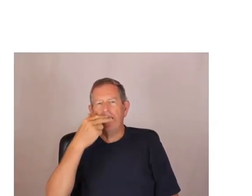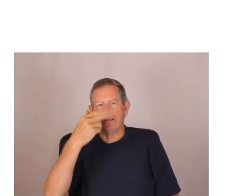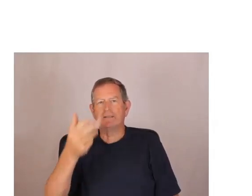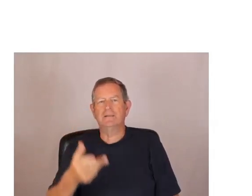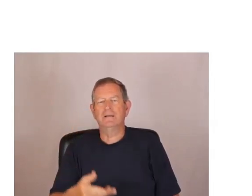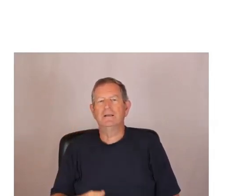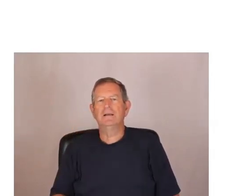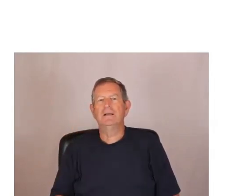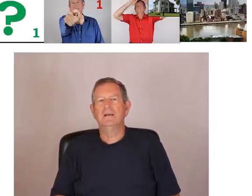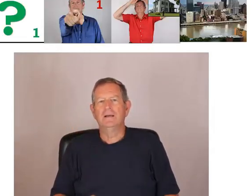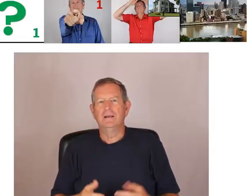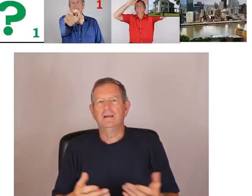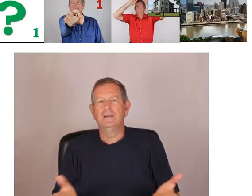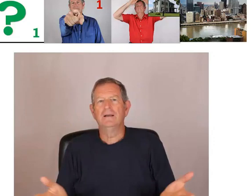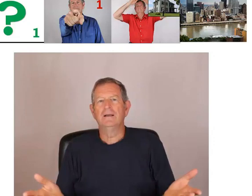ask.